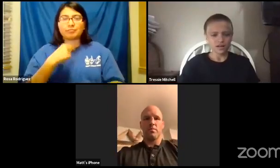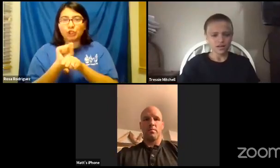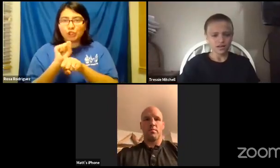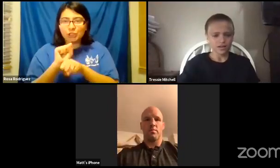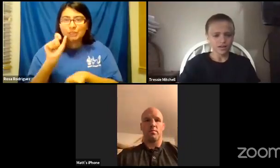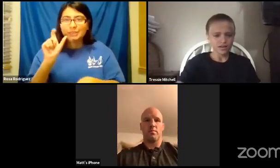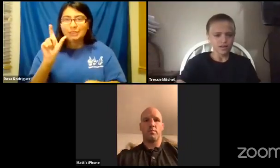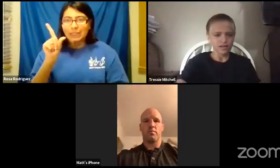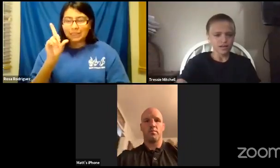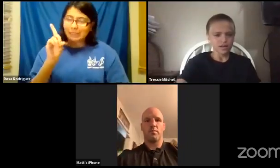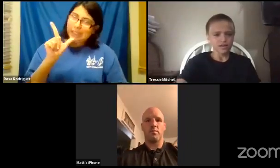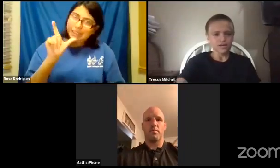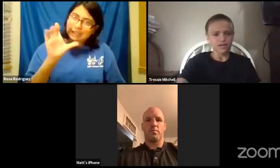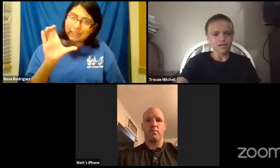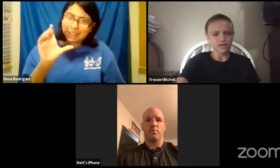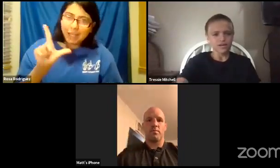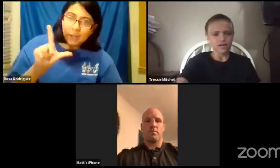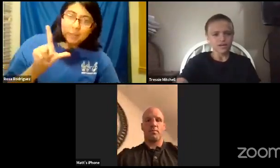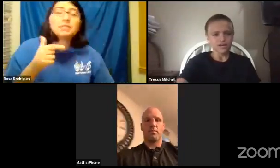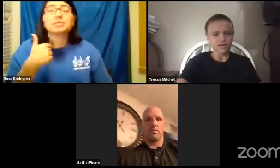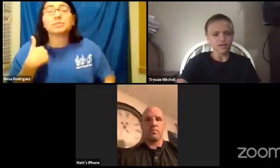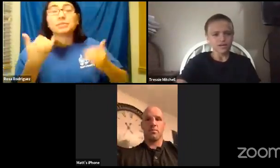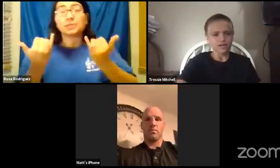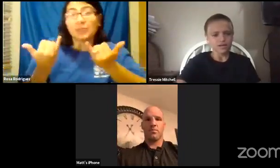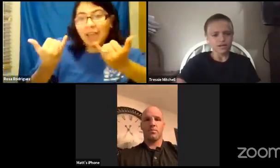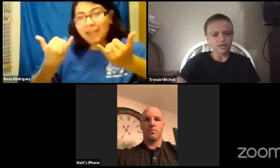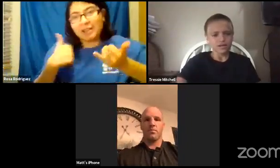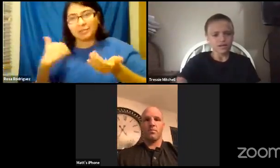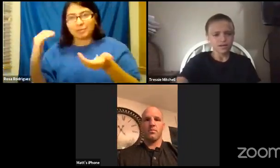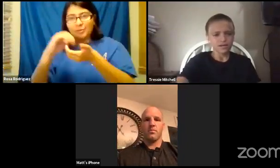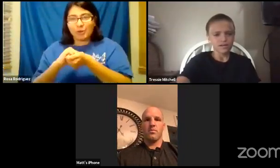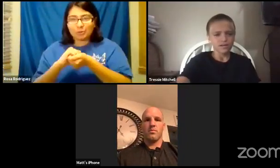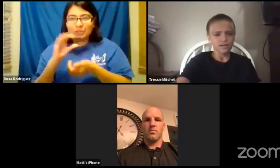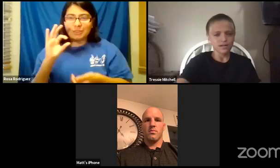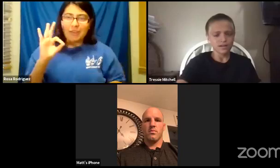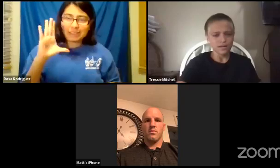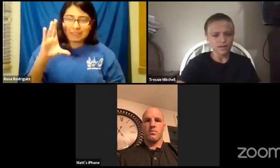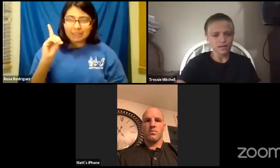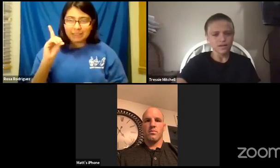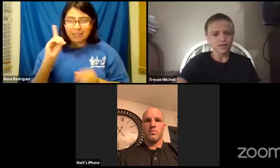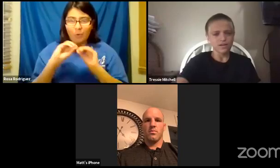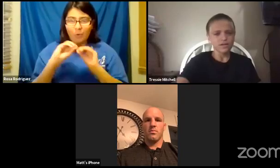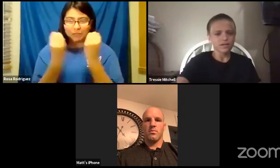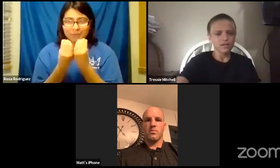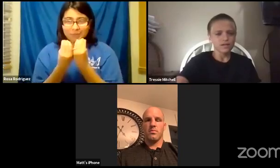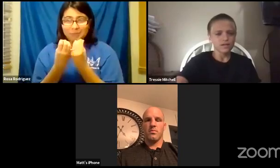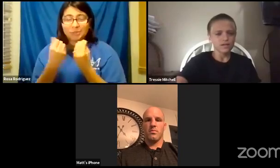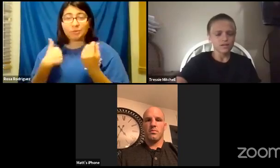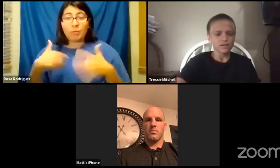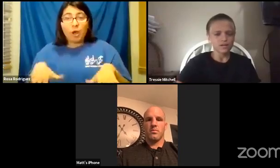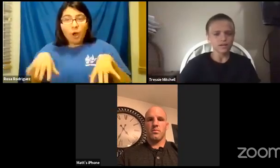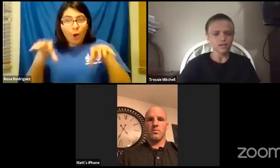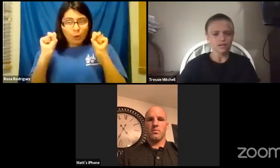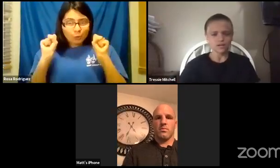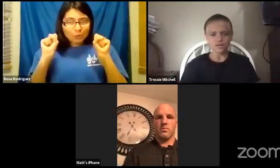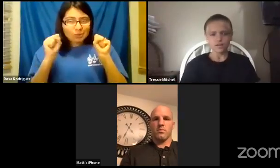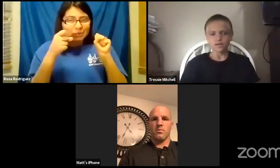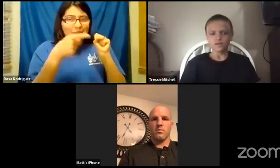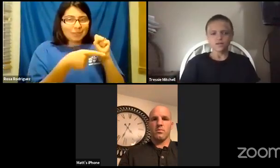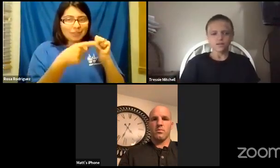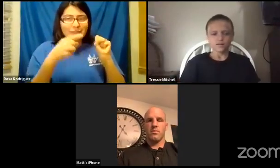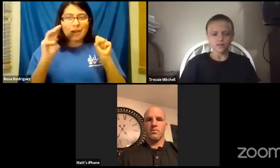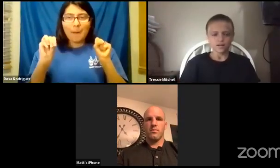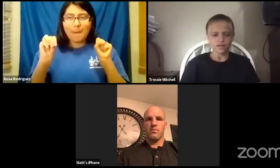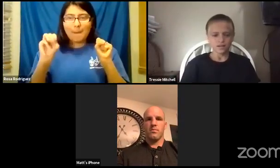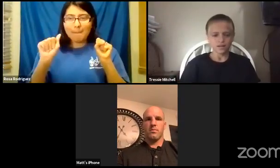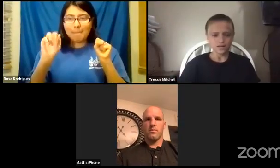Hello everyone. My name is Emily and I work at the Deaf Literacy Center. Today, along with